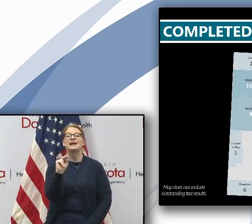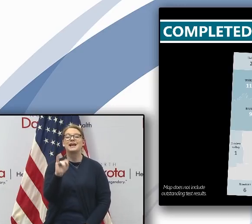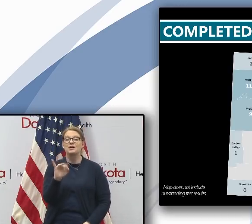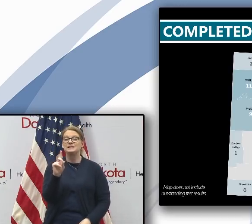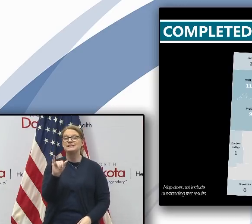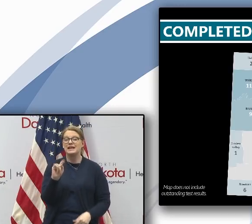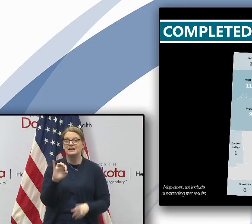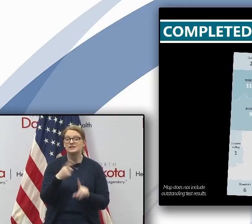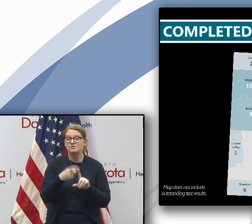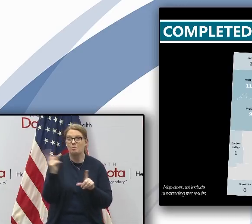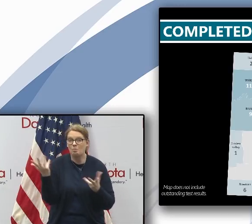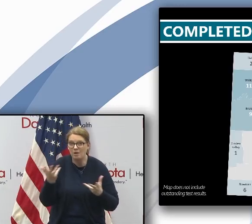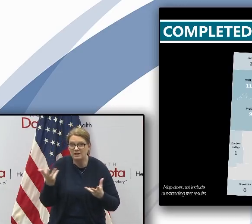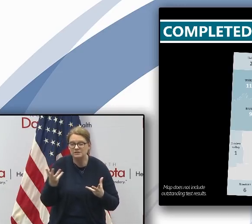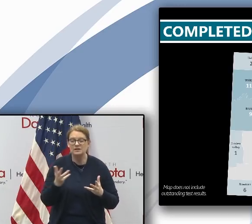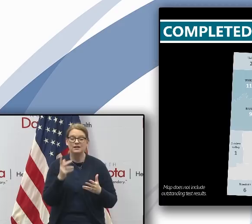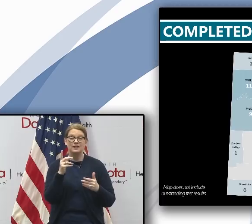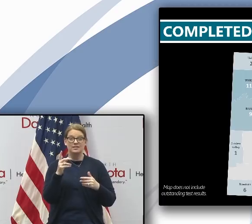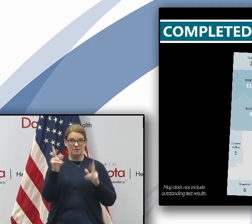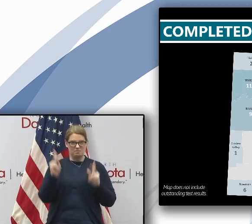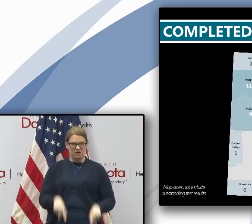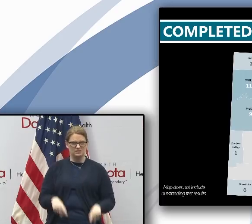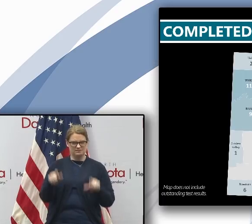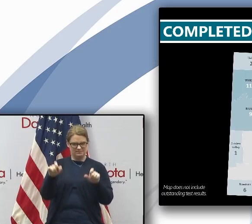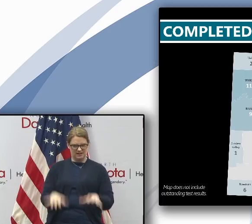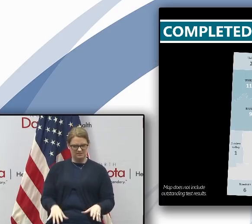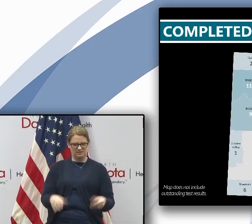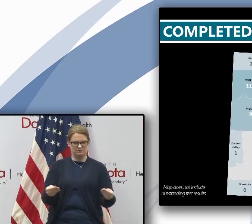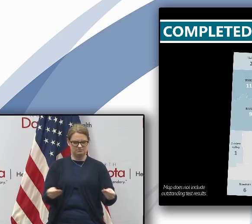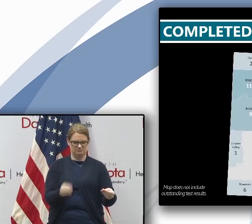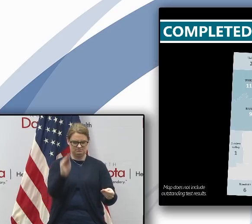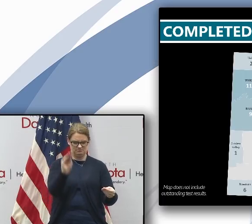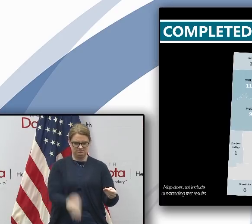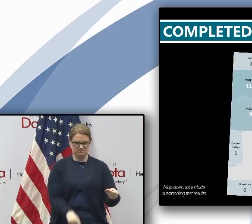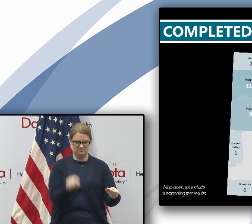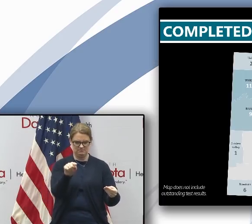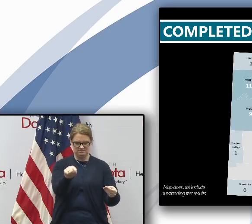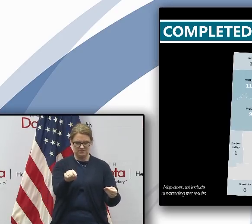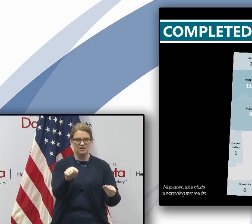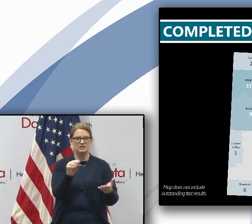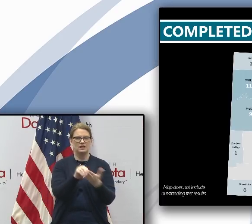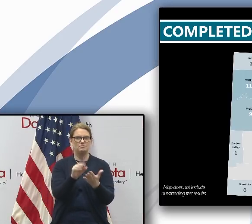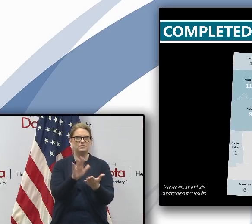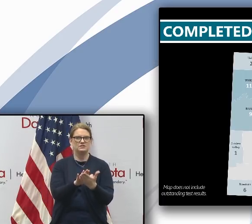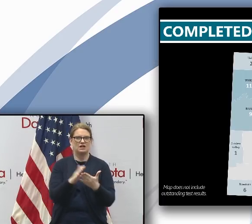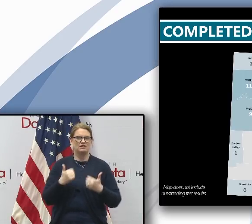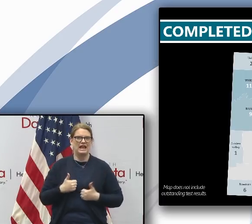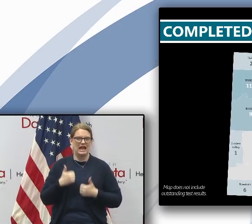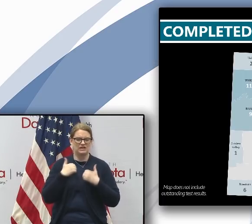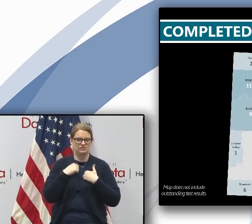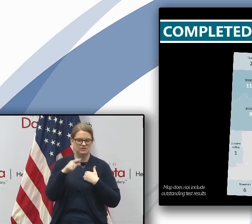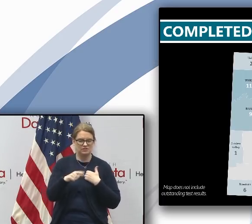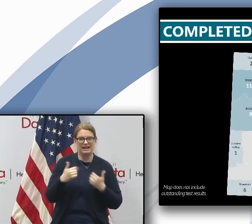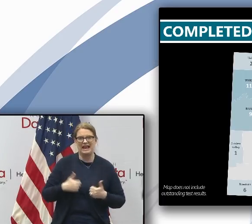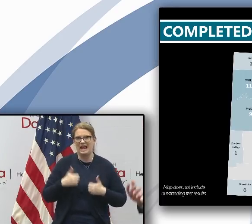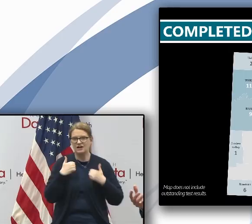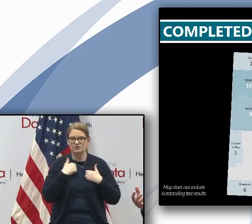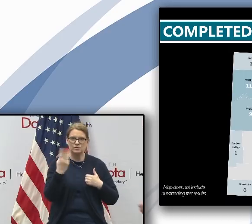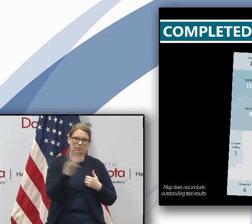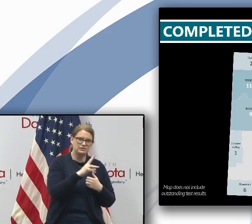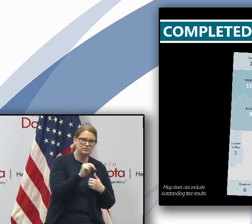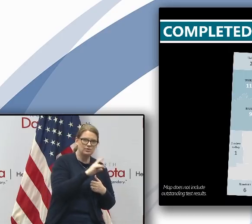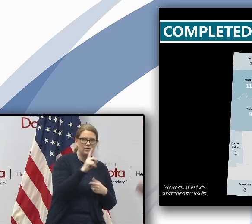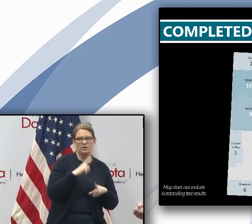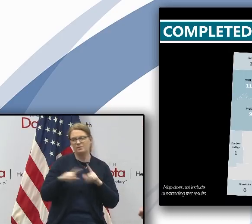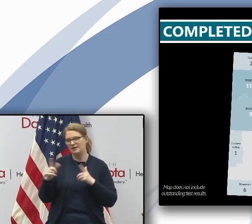the person puts on as their home address. So if they lived in Western North Dakota, if they lived in Western North Dakota, an address in Western North Dakota, but were going to